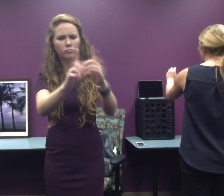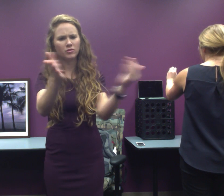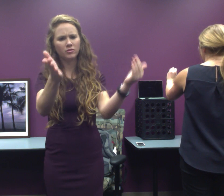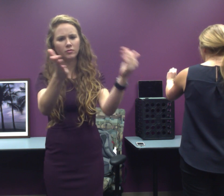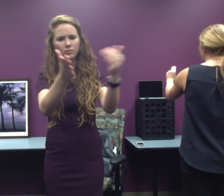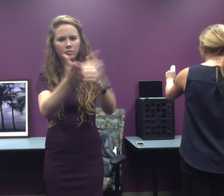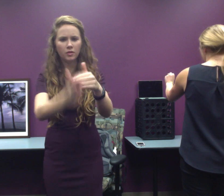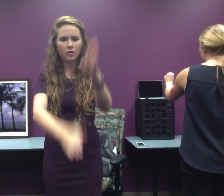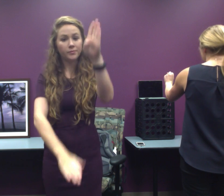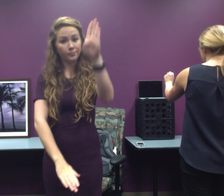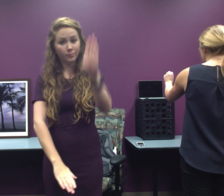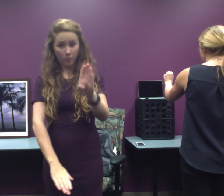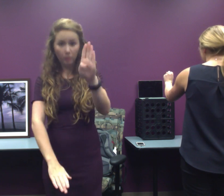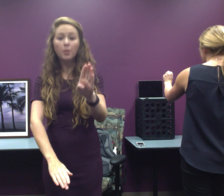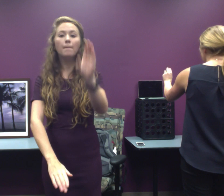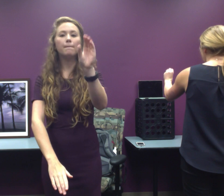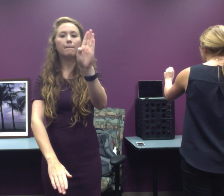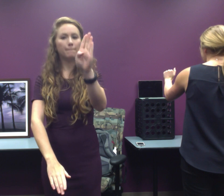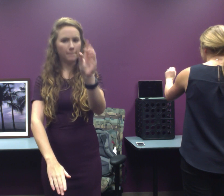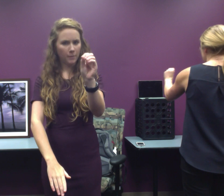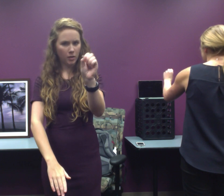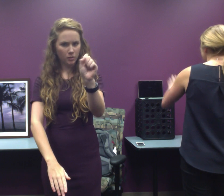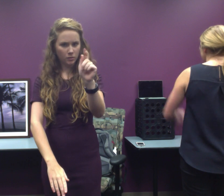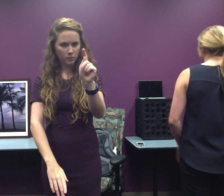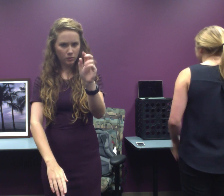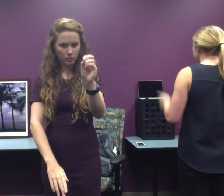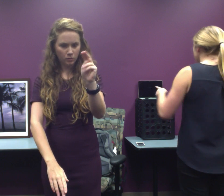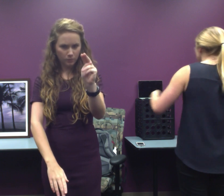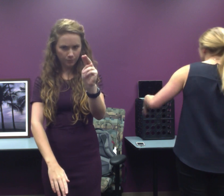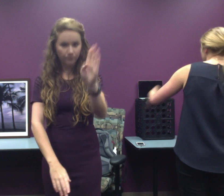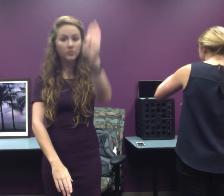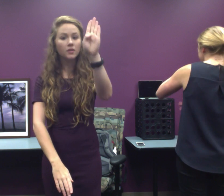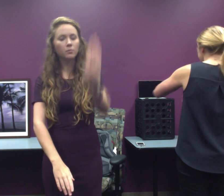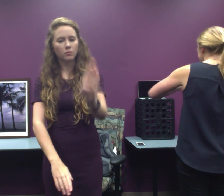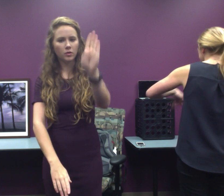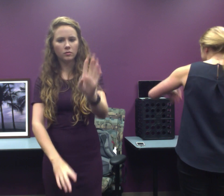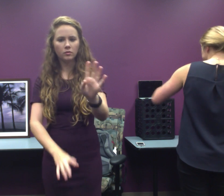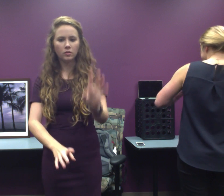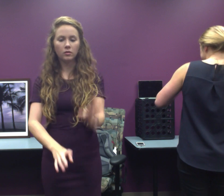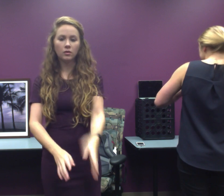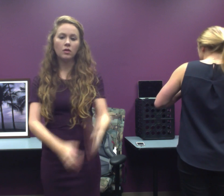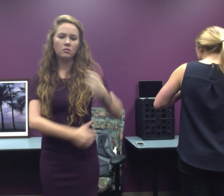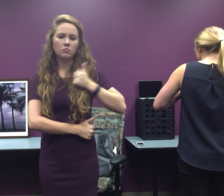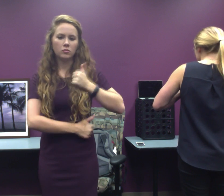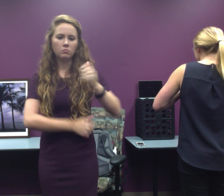And he surrounds the city with his troops. But something's missing. What still isn't there?